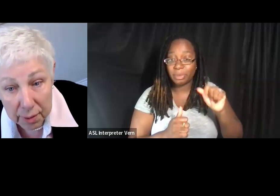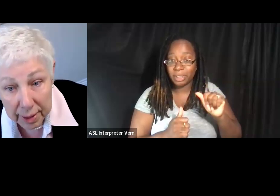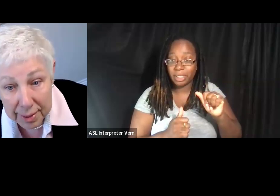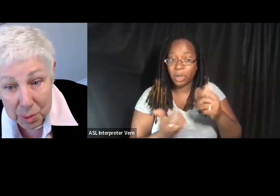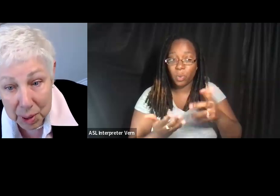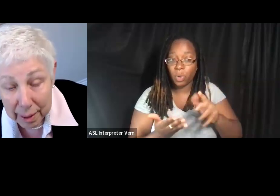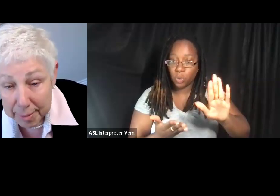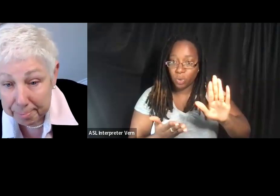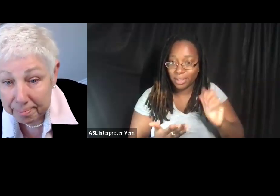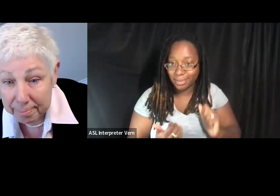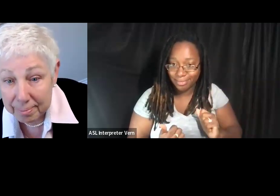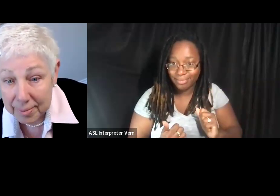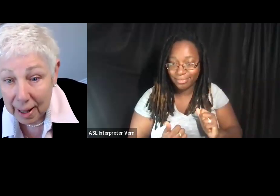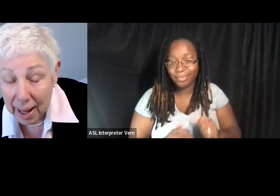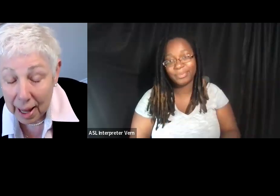your significant disability?